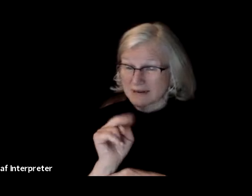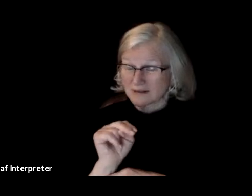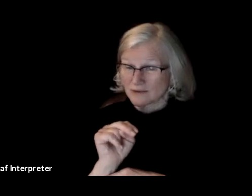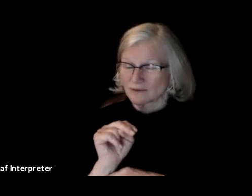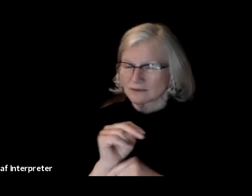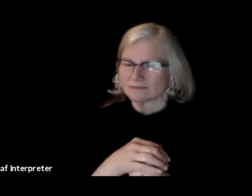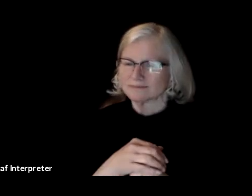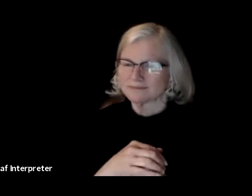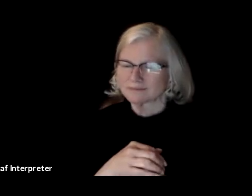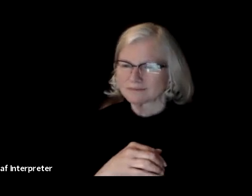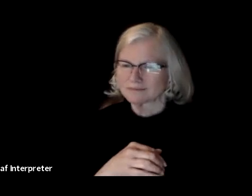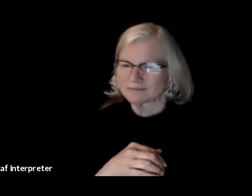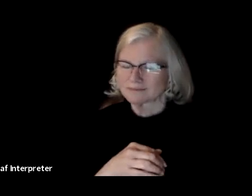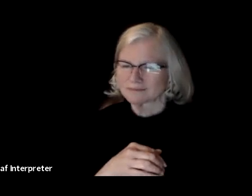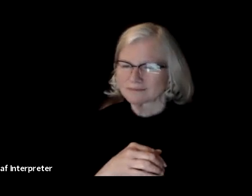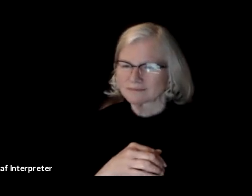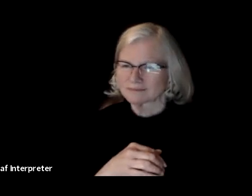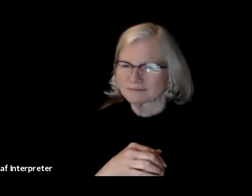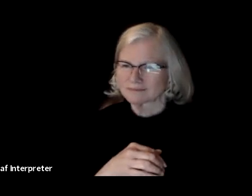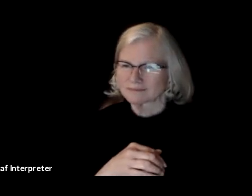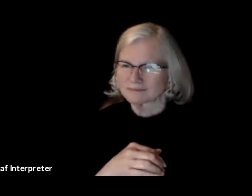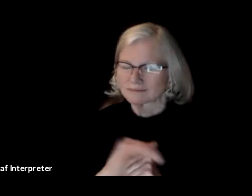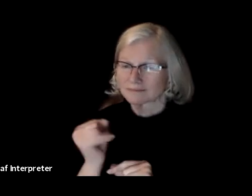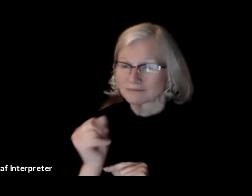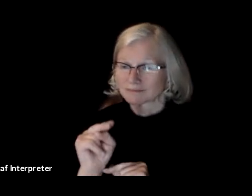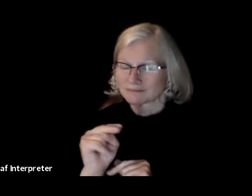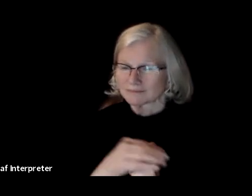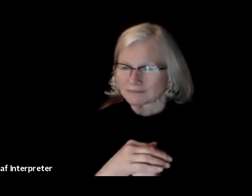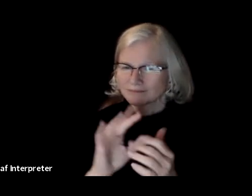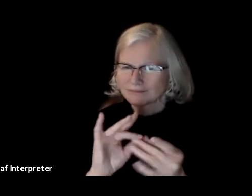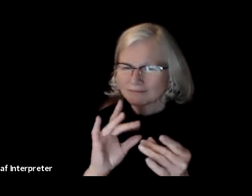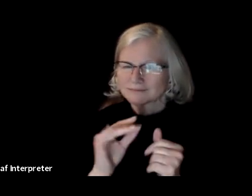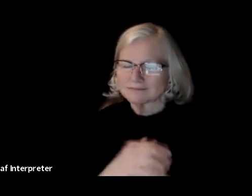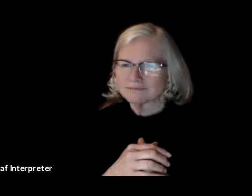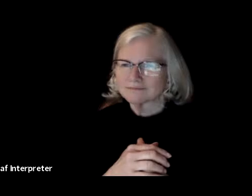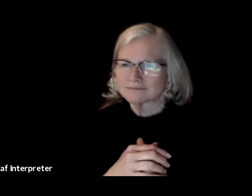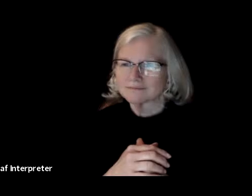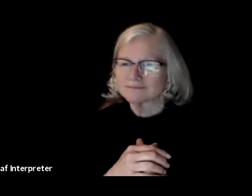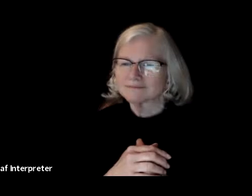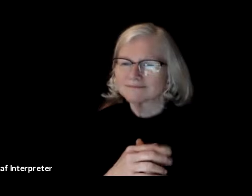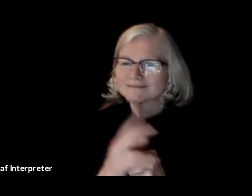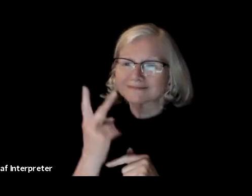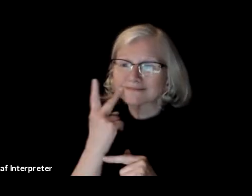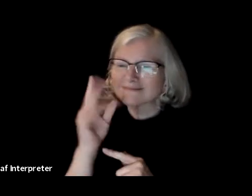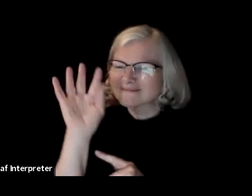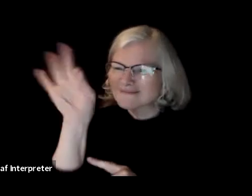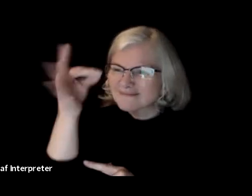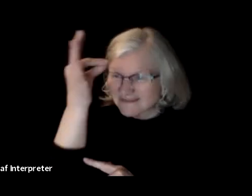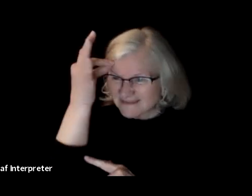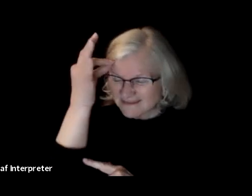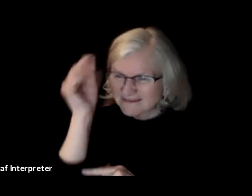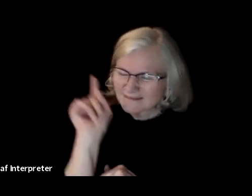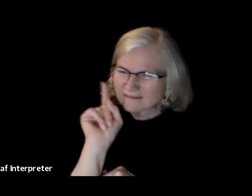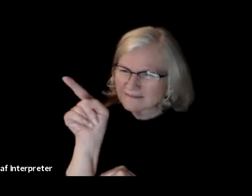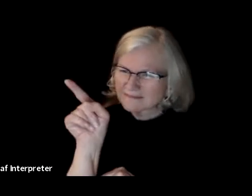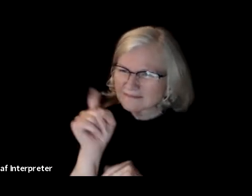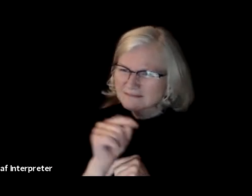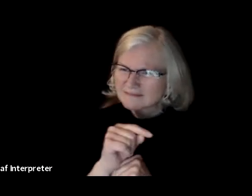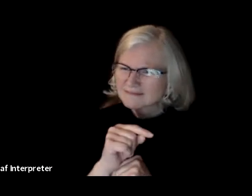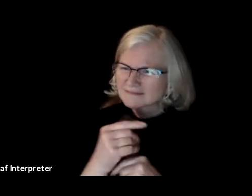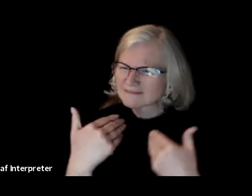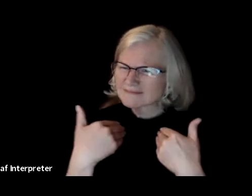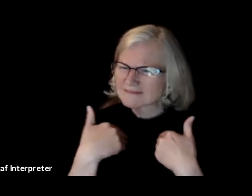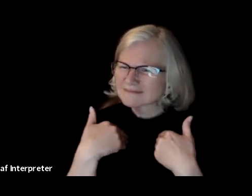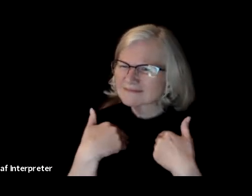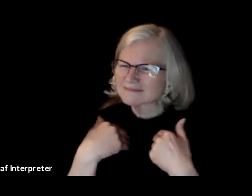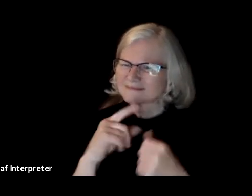Jan, is as you've seen, the federal government, as that dedicated long-term care